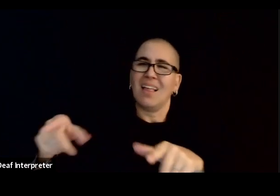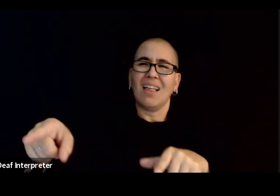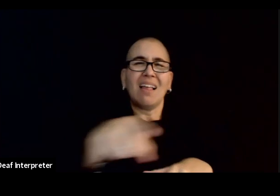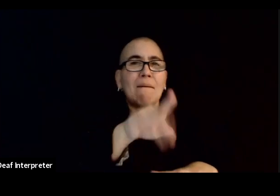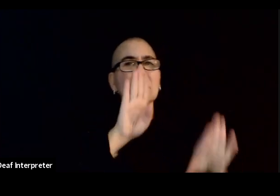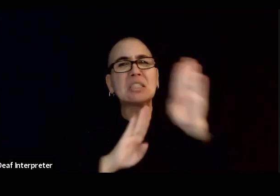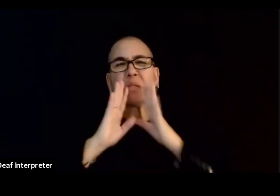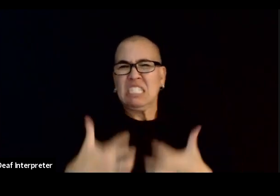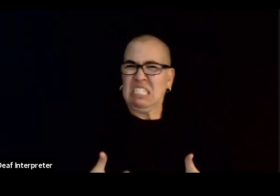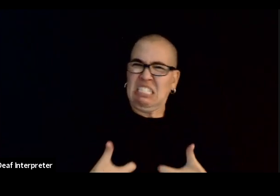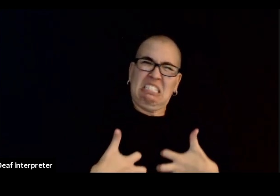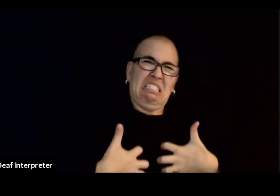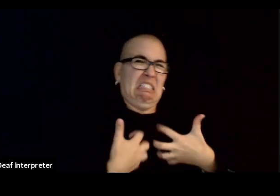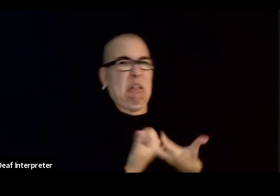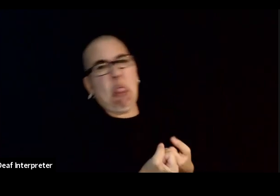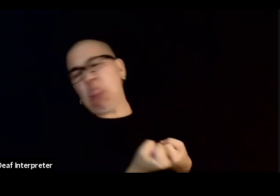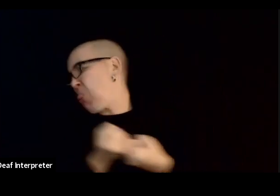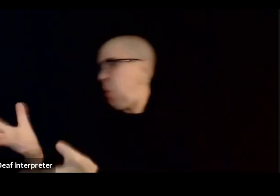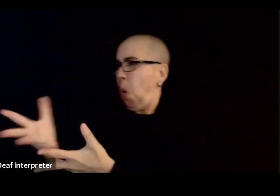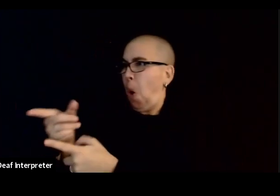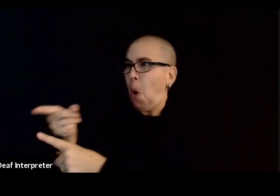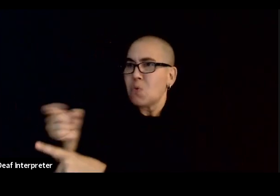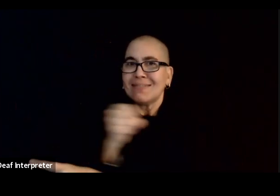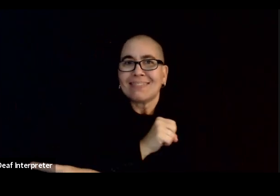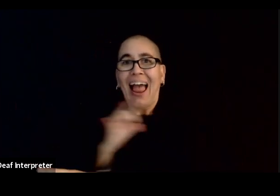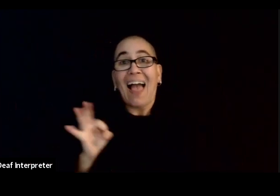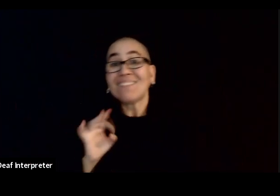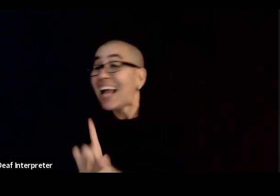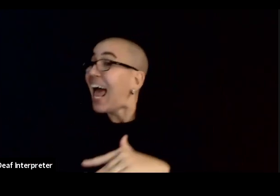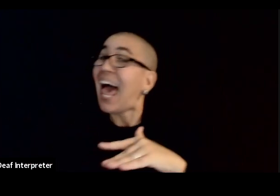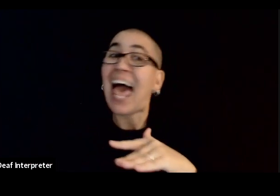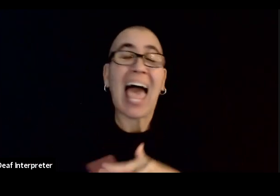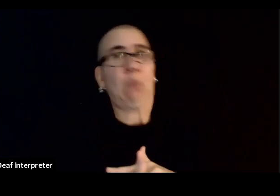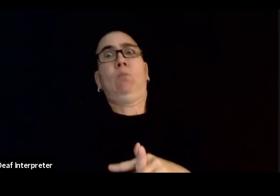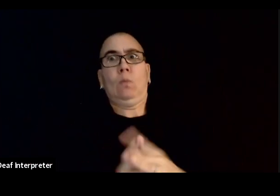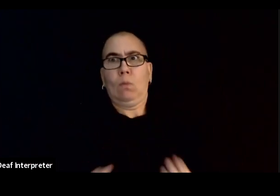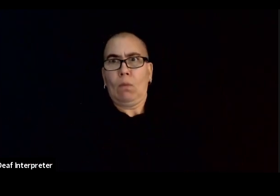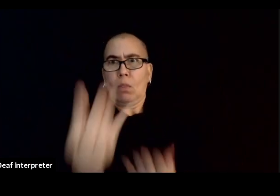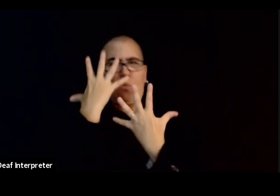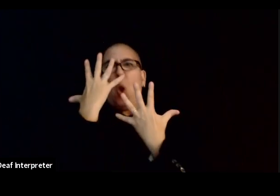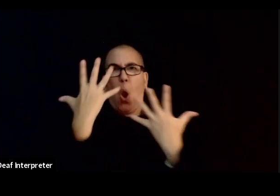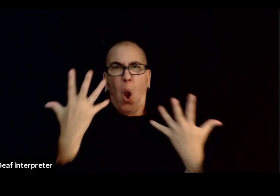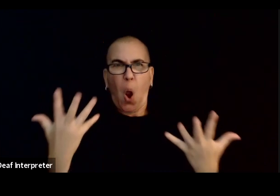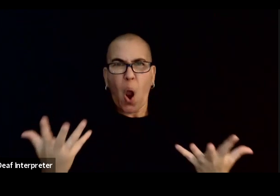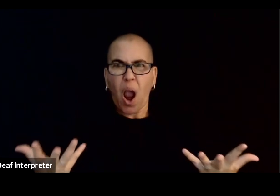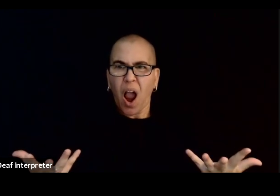I want to reiterate that the enemy is the virus, not each other.